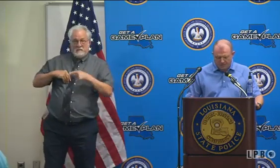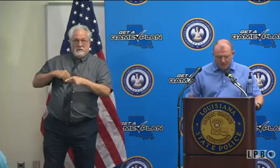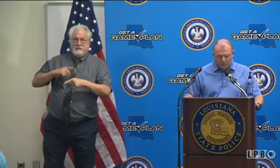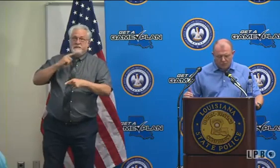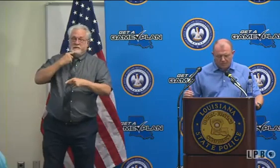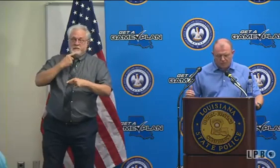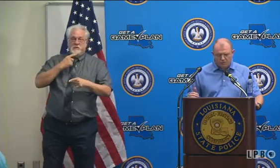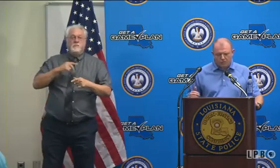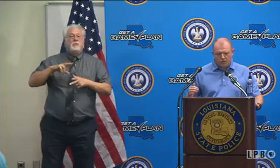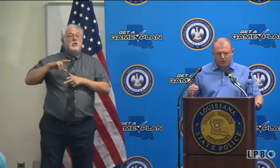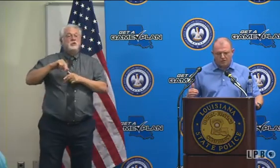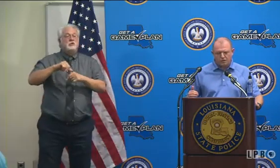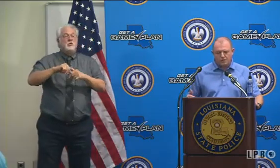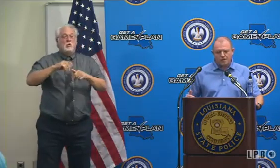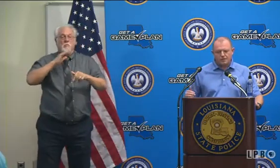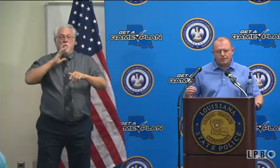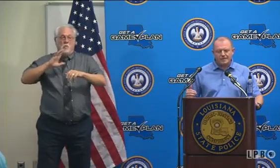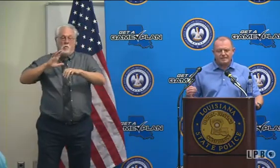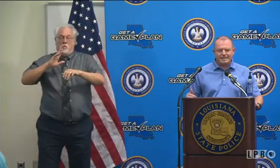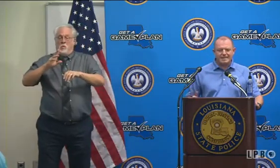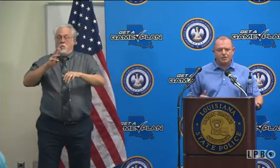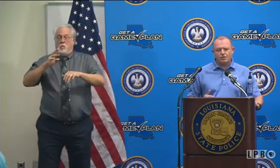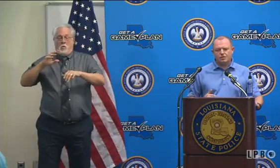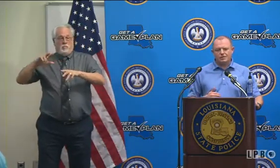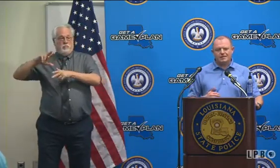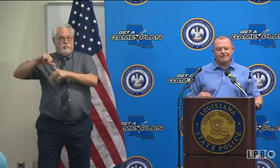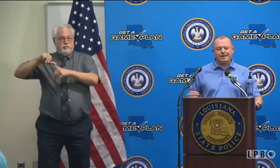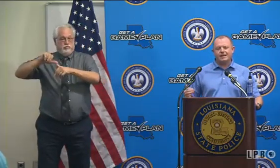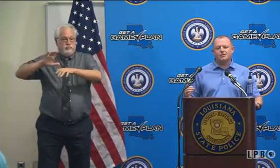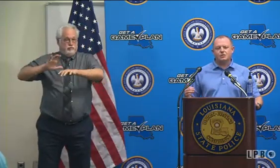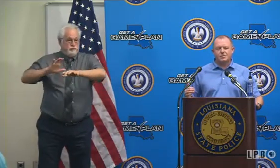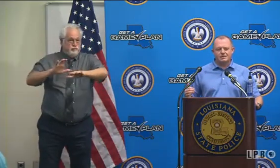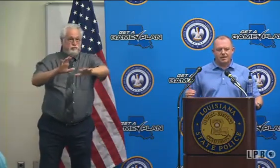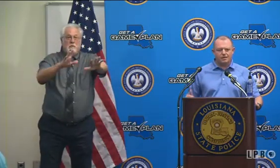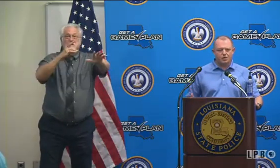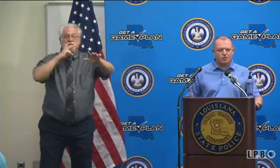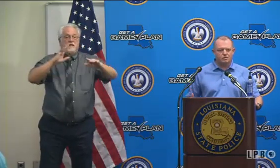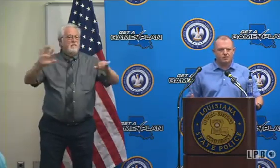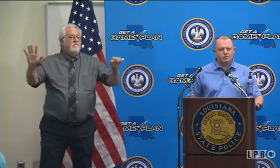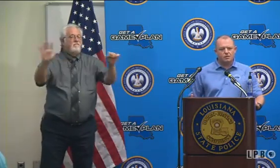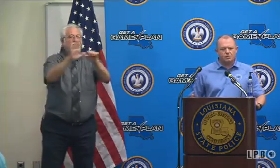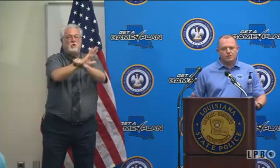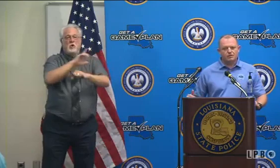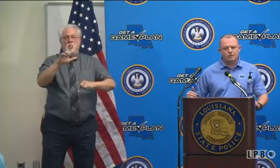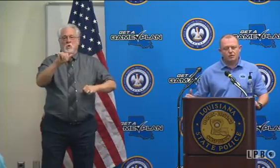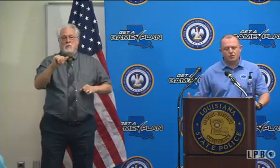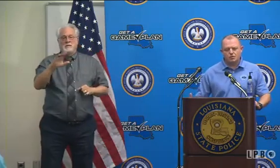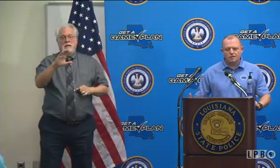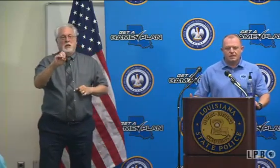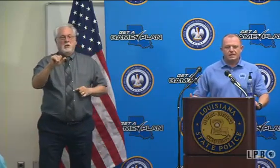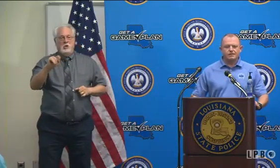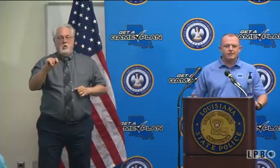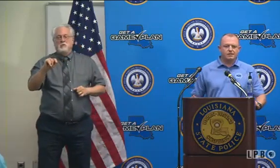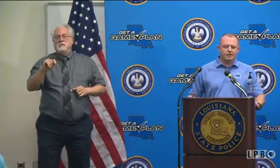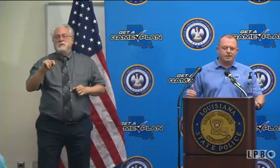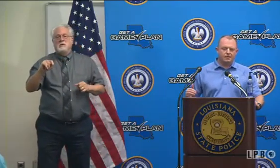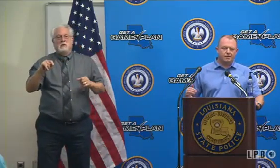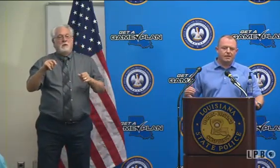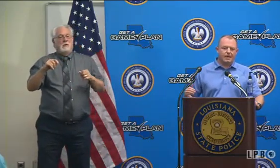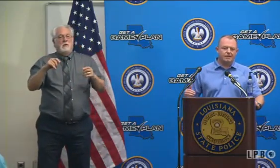seriously. This storm surge will also be seen along the entire Louisiana coast, with surge